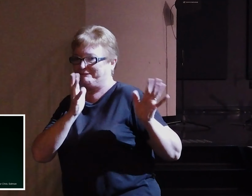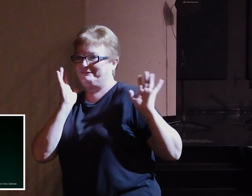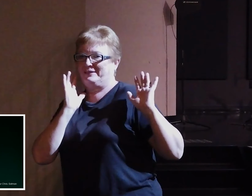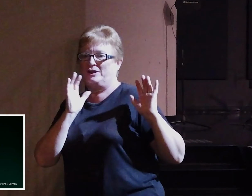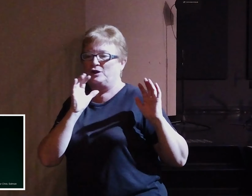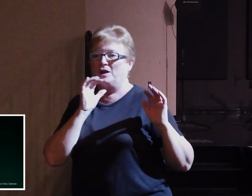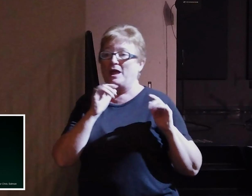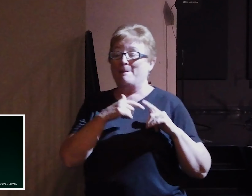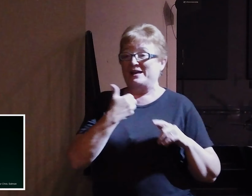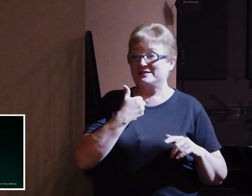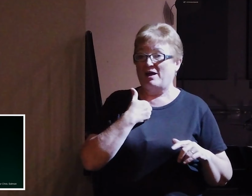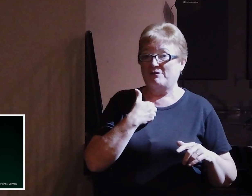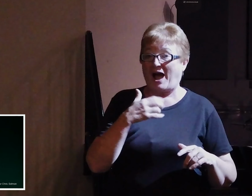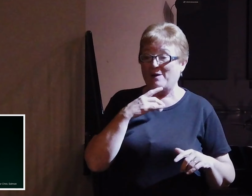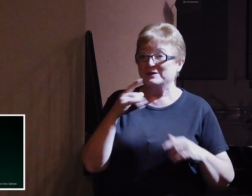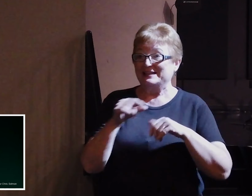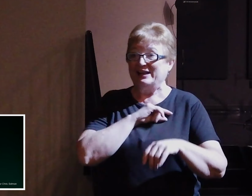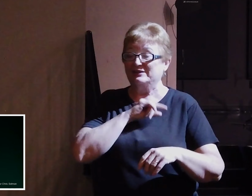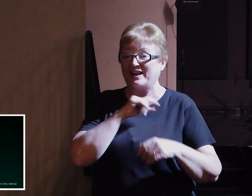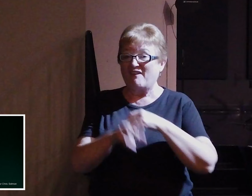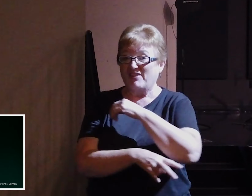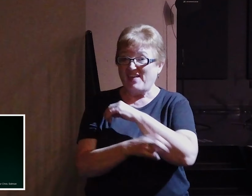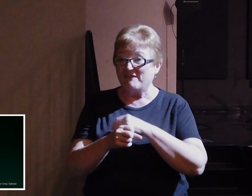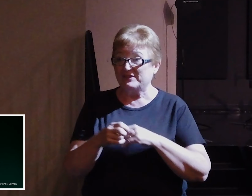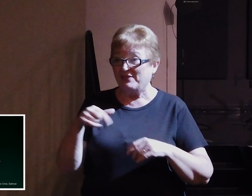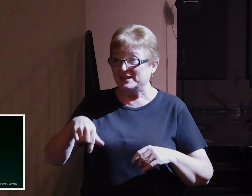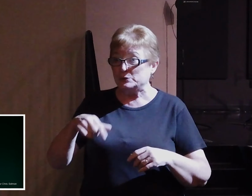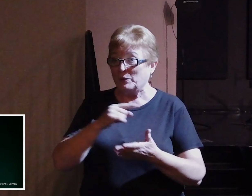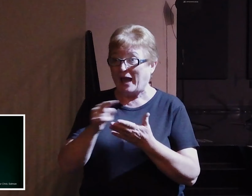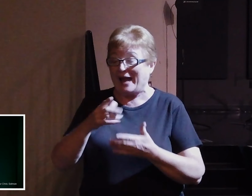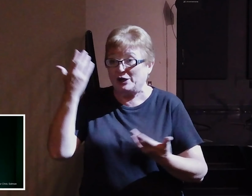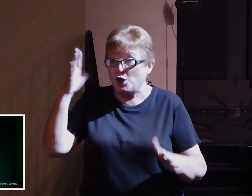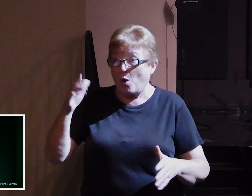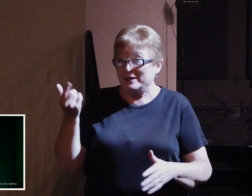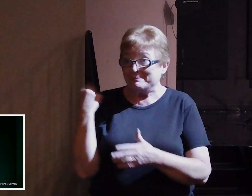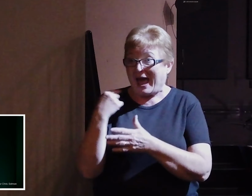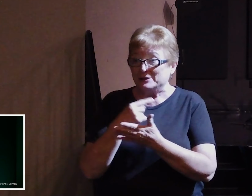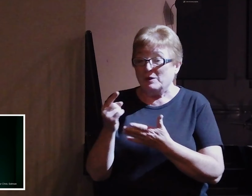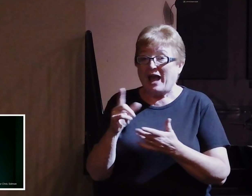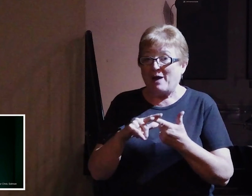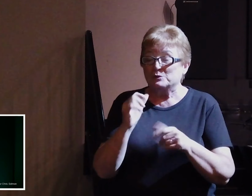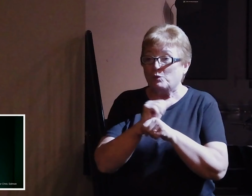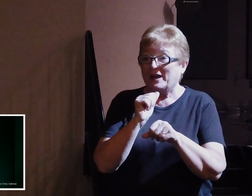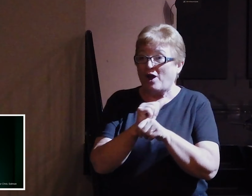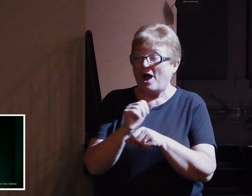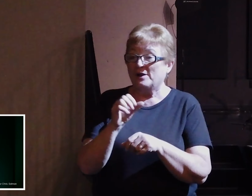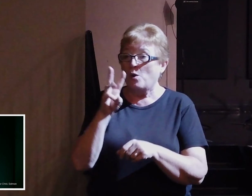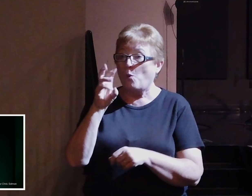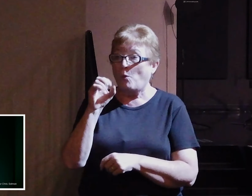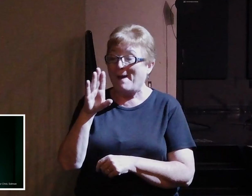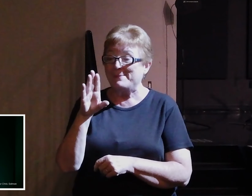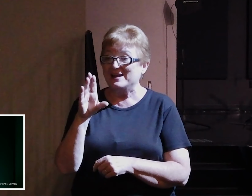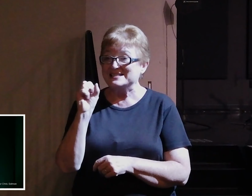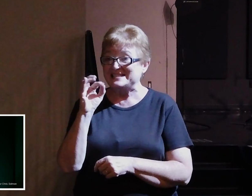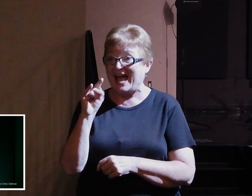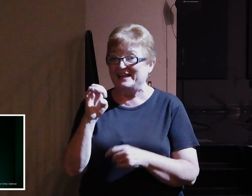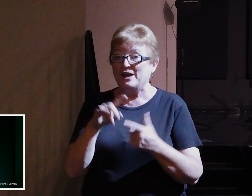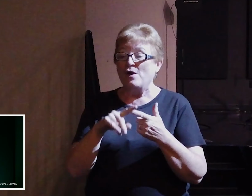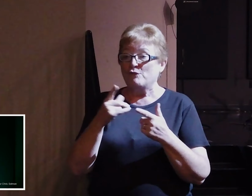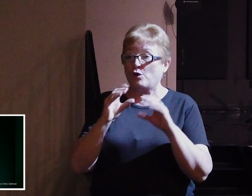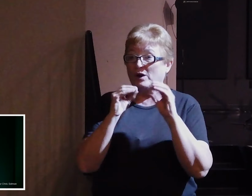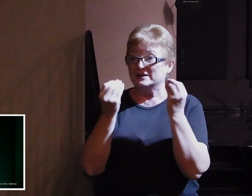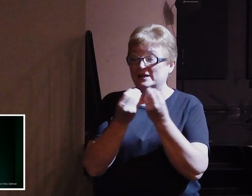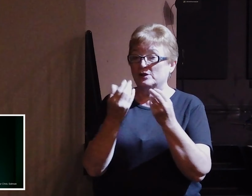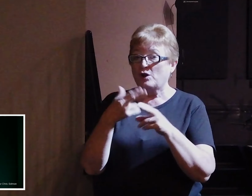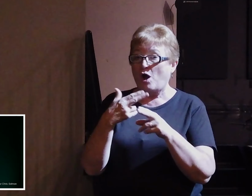actually was guilty of theft this week. I didn't fully know it, but I actually was guilty. I was working on a website for the last few months for an organization